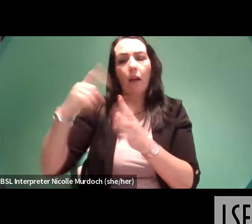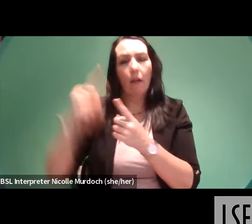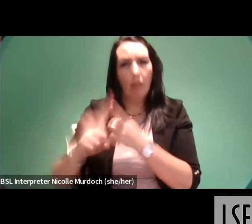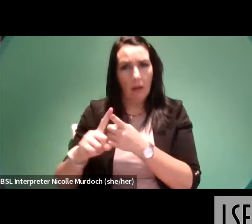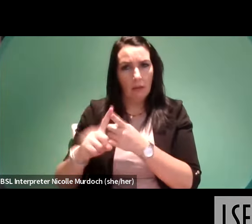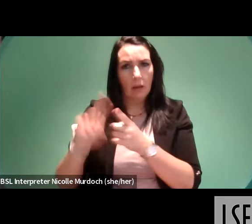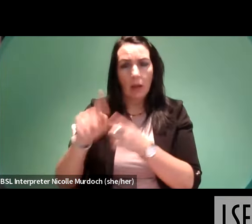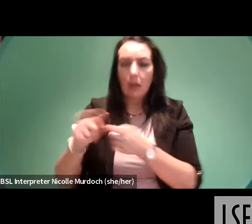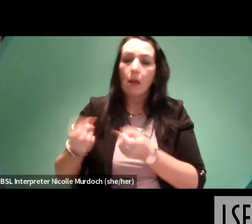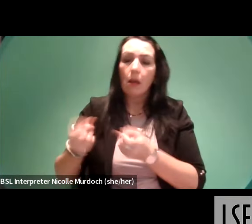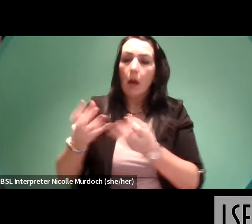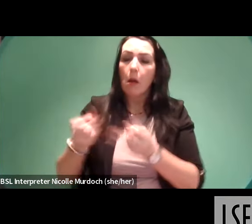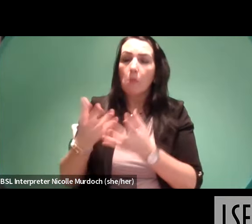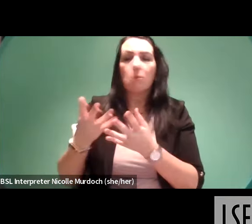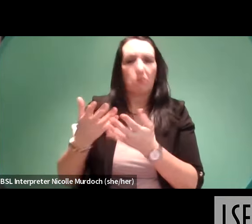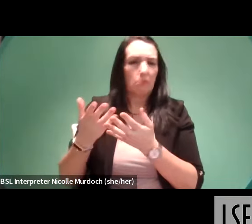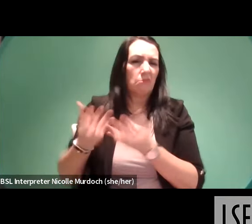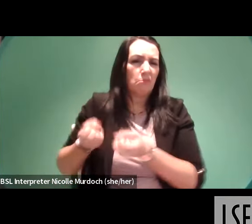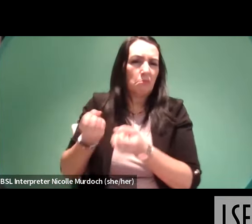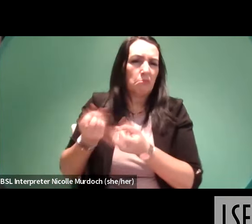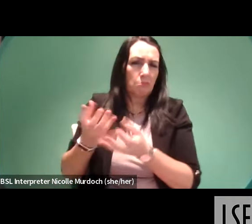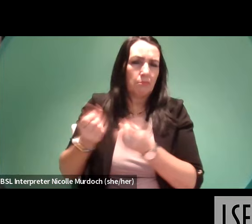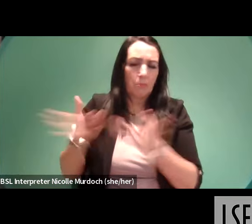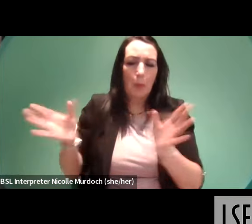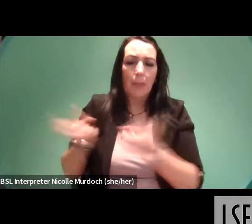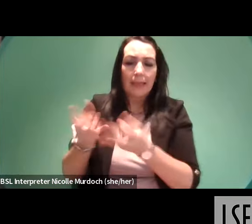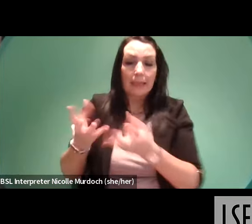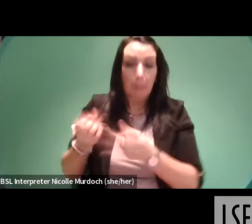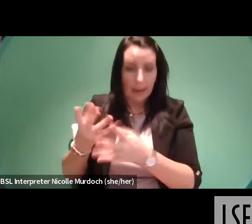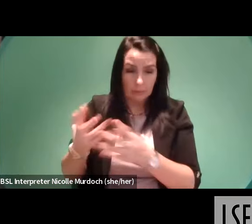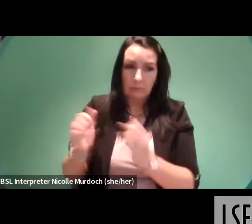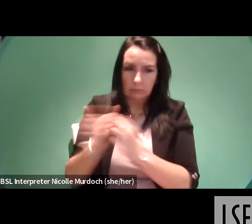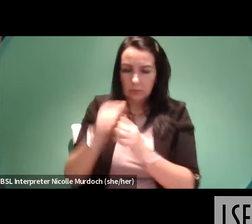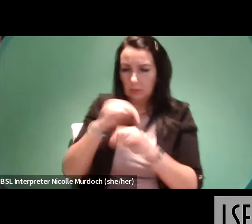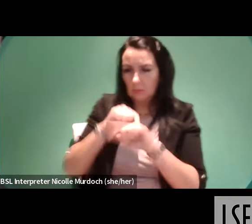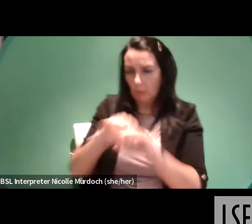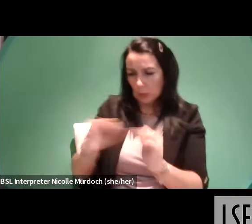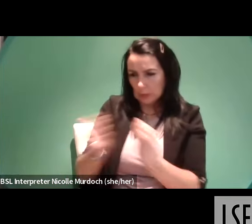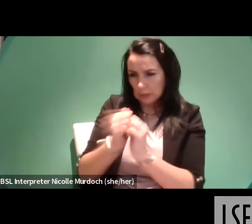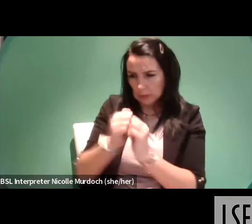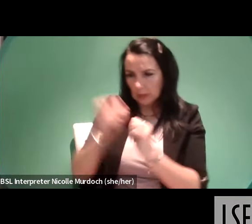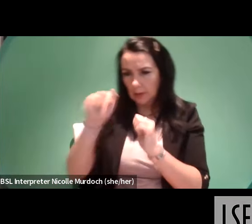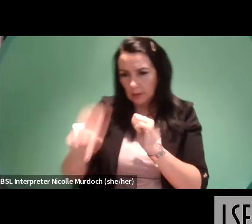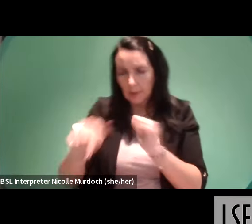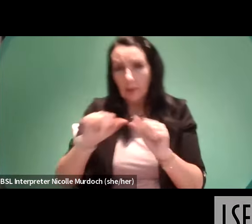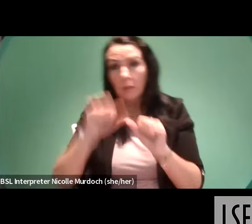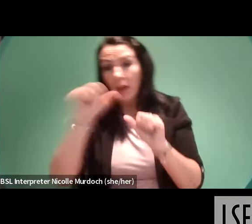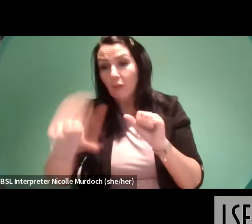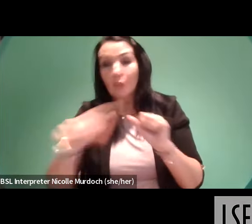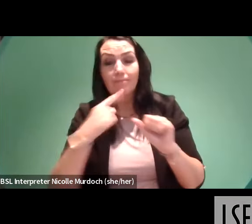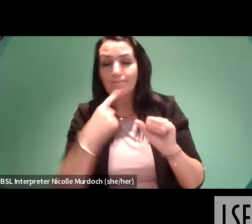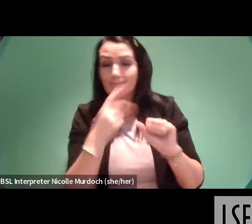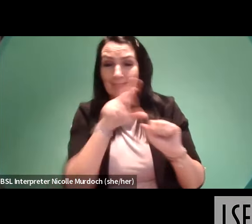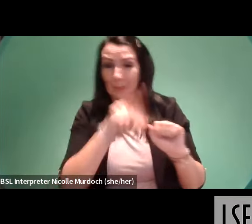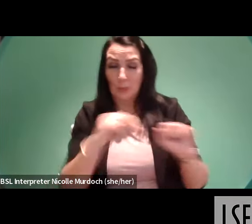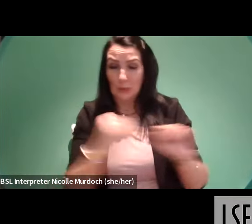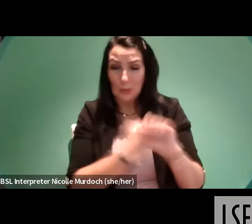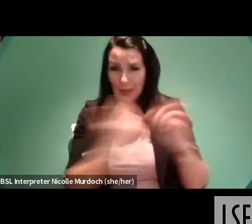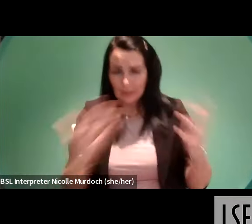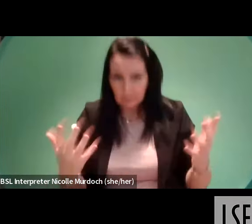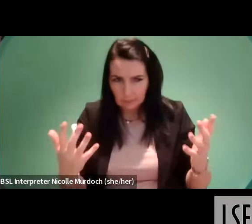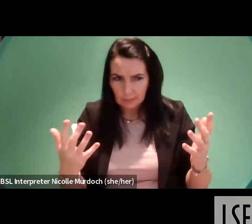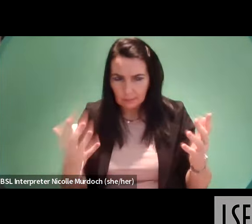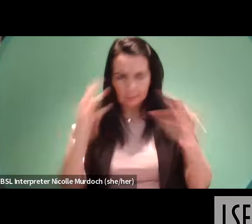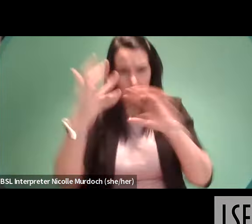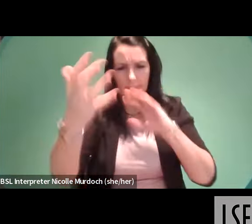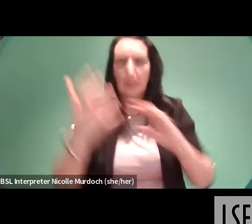public spending figures into that election, even though afterwards he said he wouldn't have done that, they did. So there are